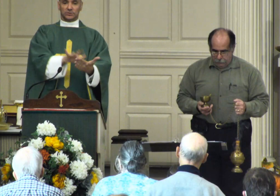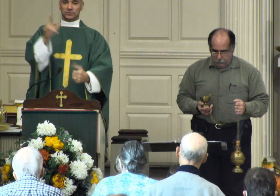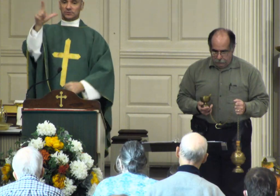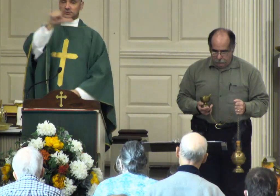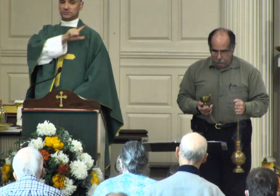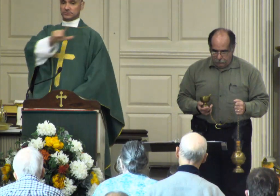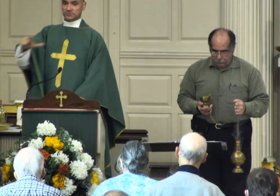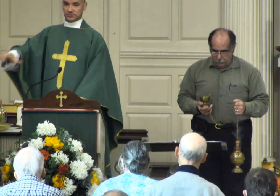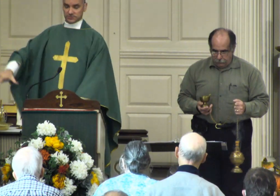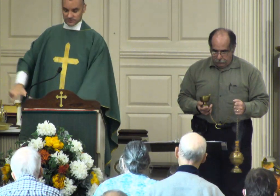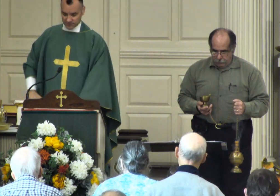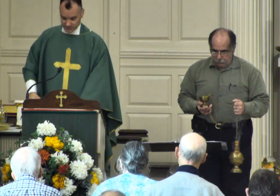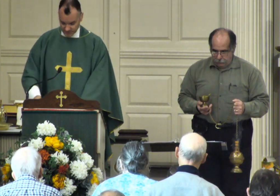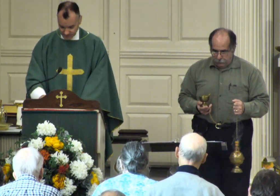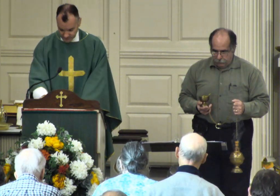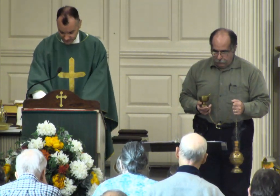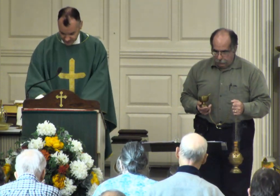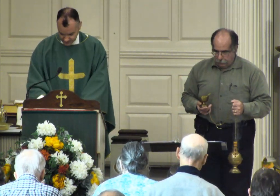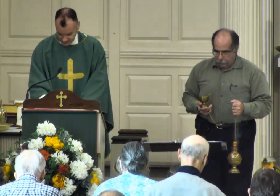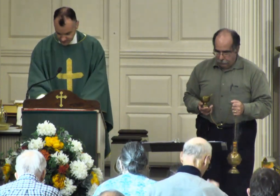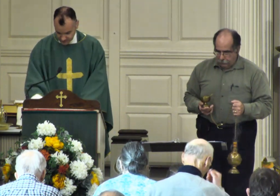To you, Lord.